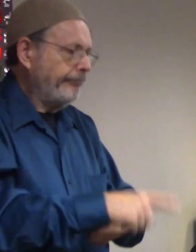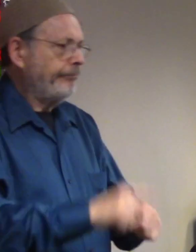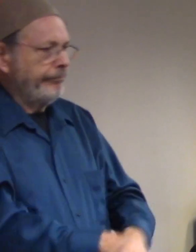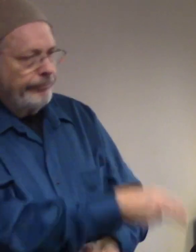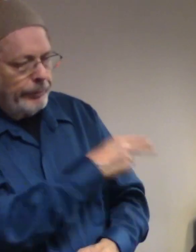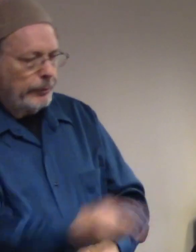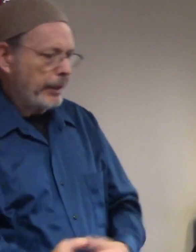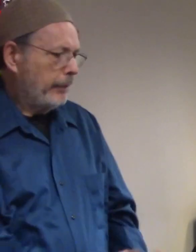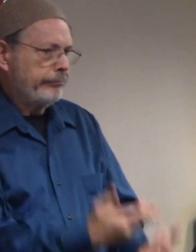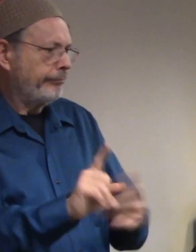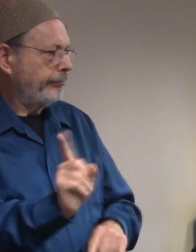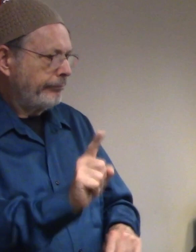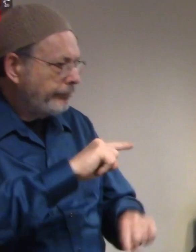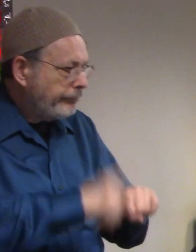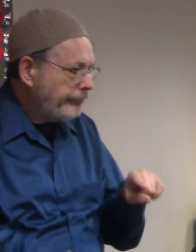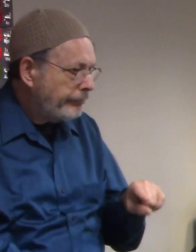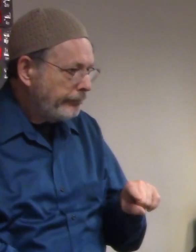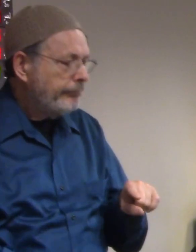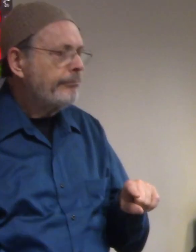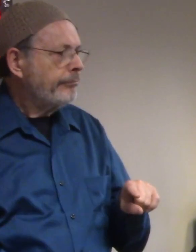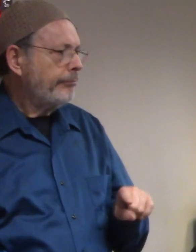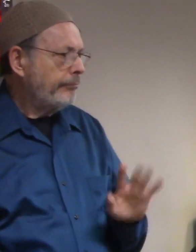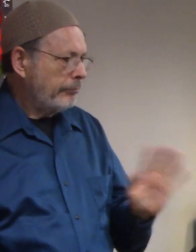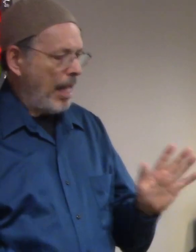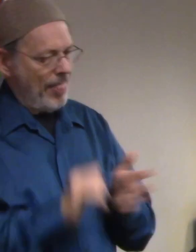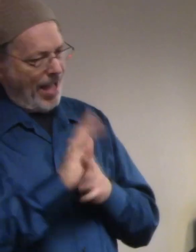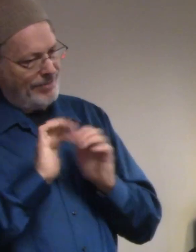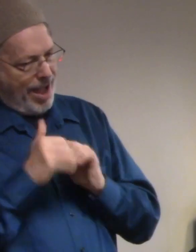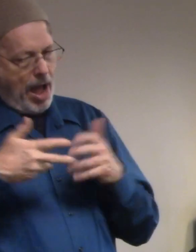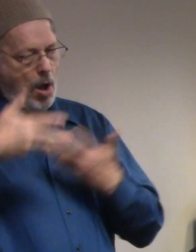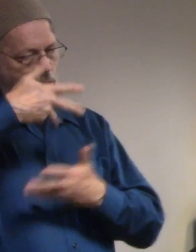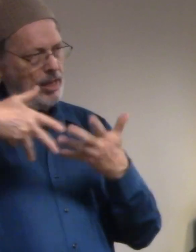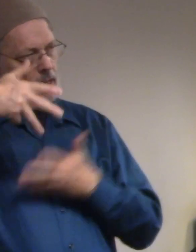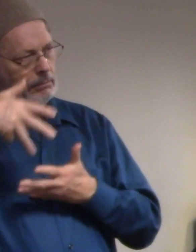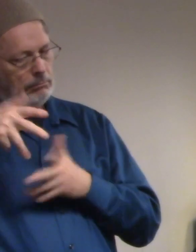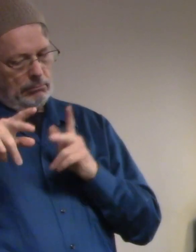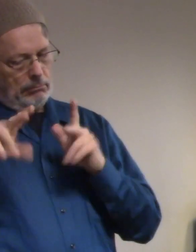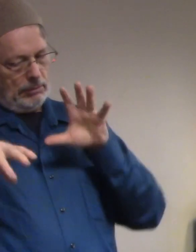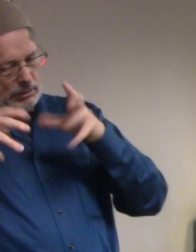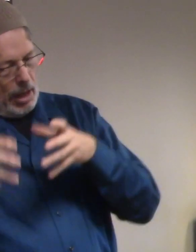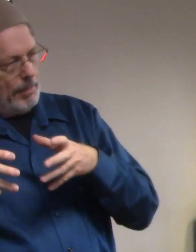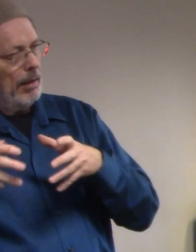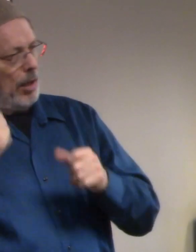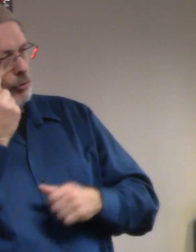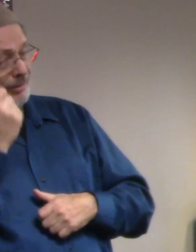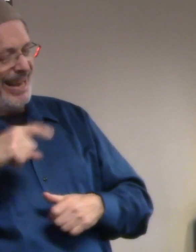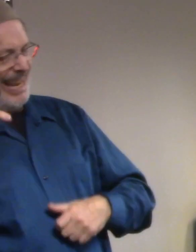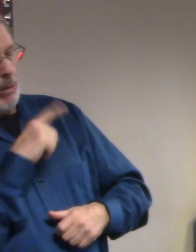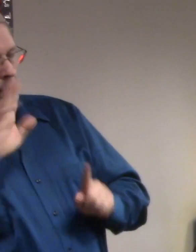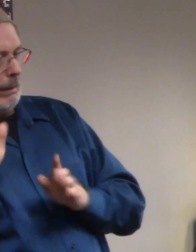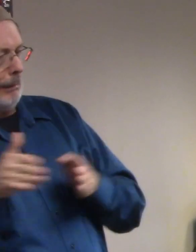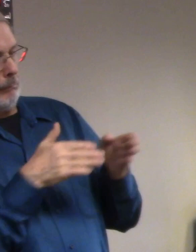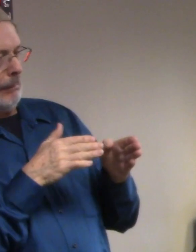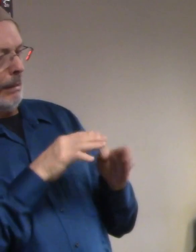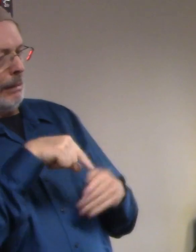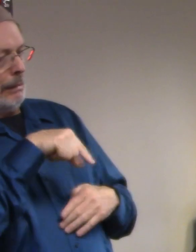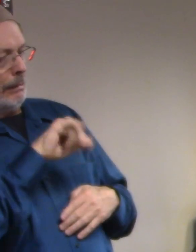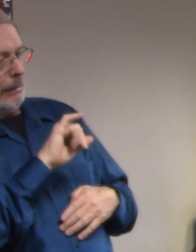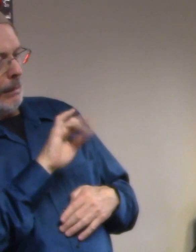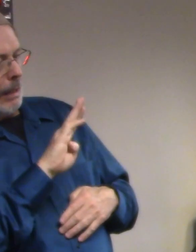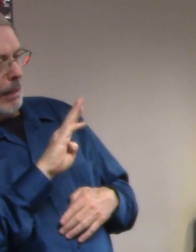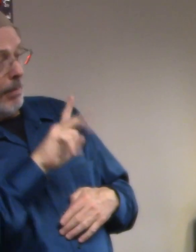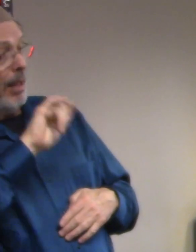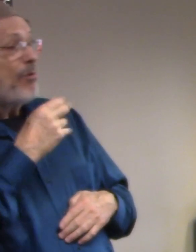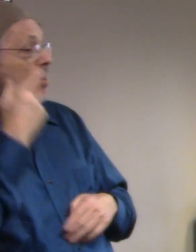sallallahu ta'ala alaihi wasallam. And this is how the Sahaba understood it. He was their Qibla. It wasn't the Kaaba. Remember, they were praying